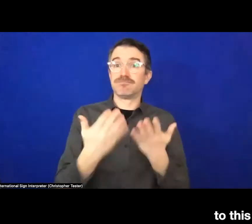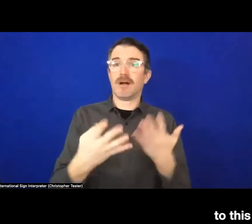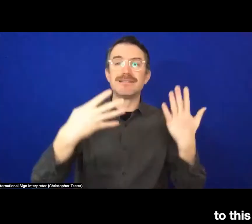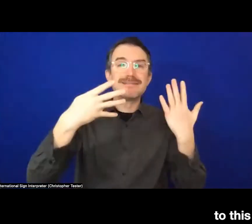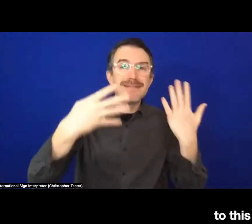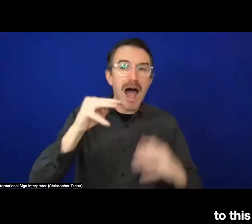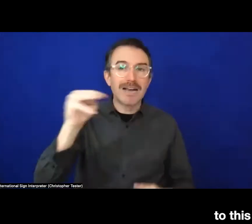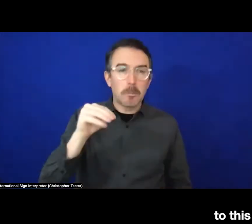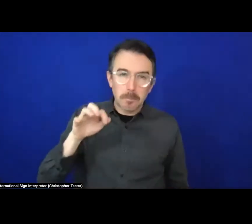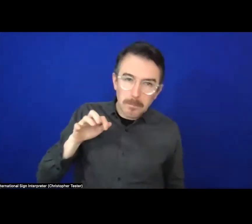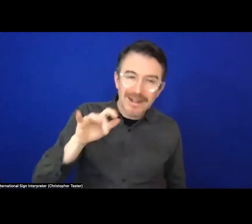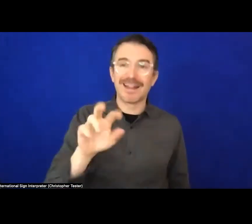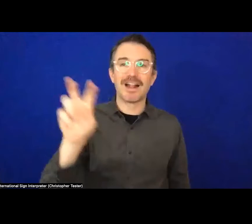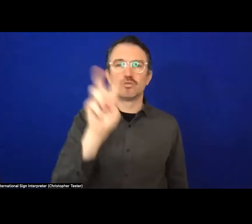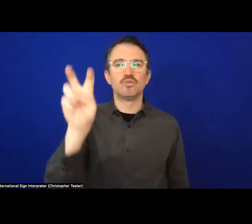2019-2022.